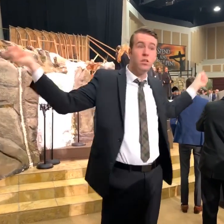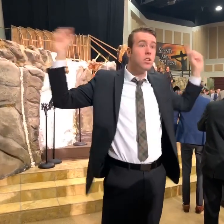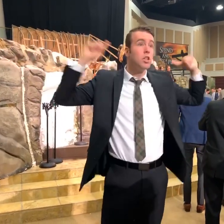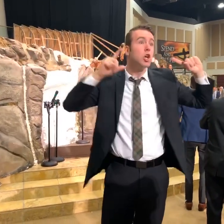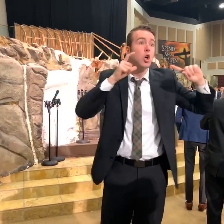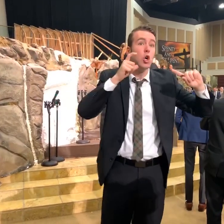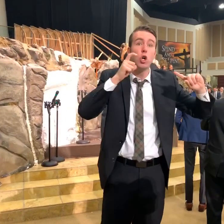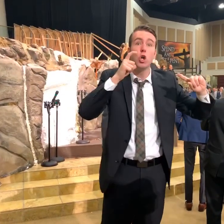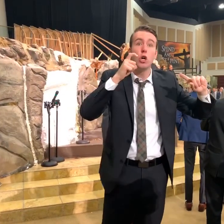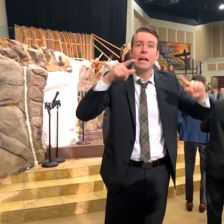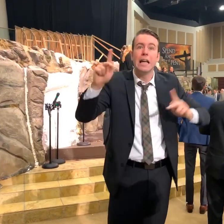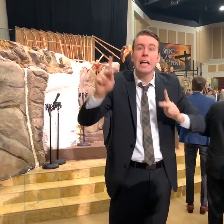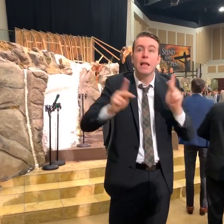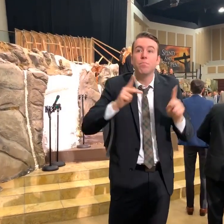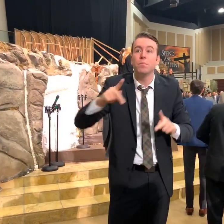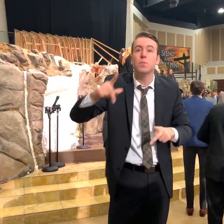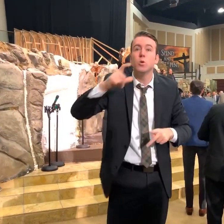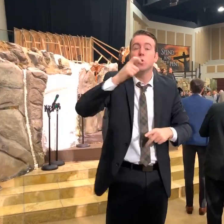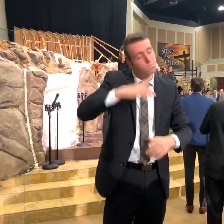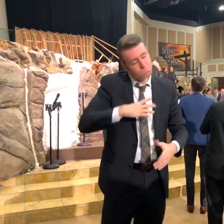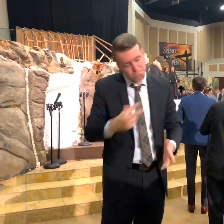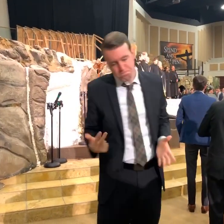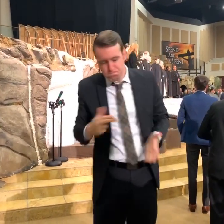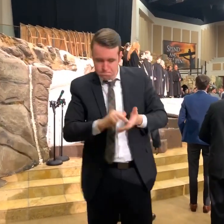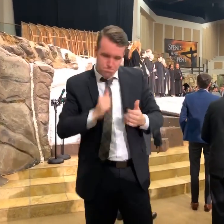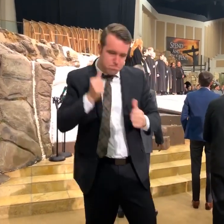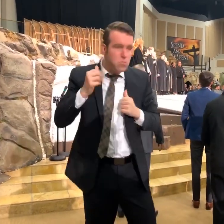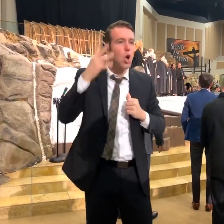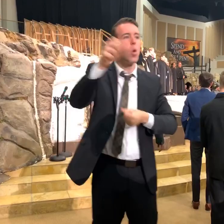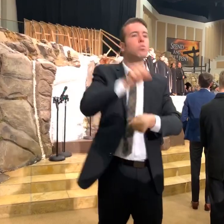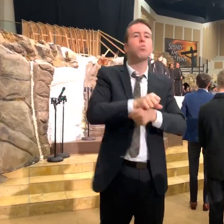People that just get up and go to work.